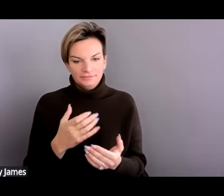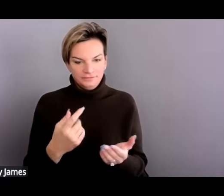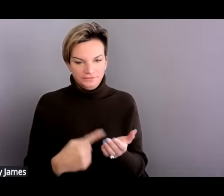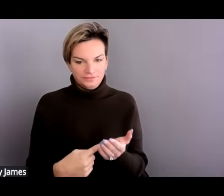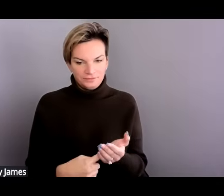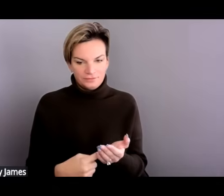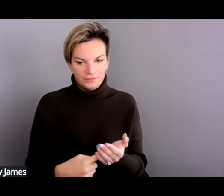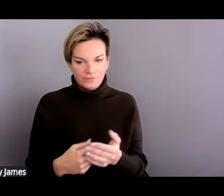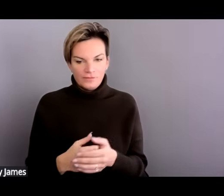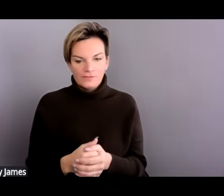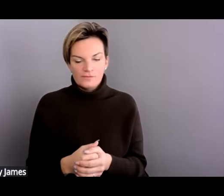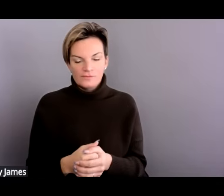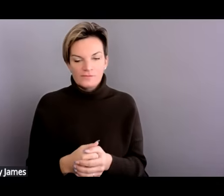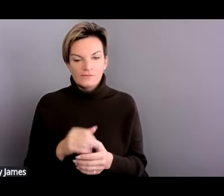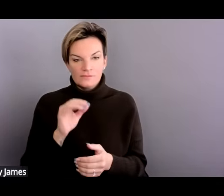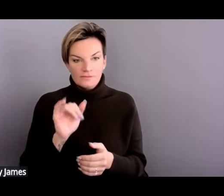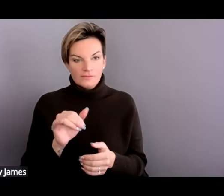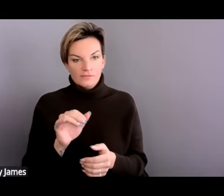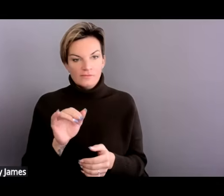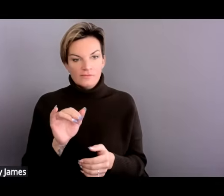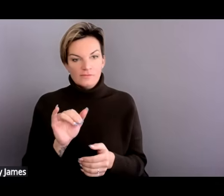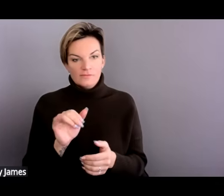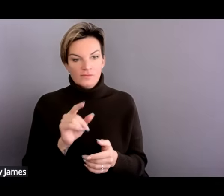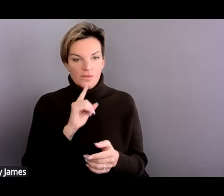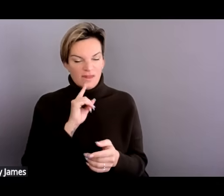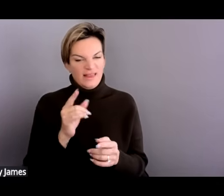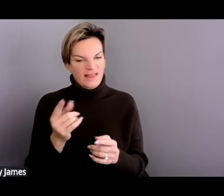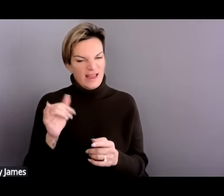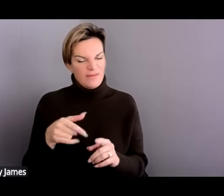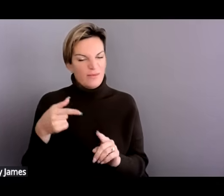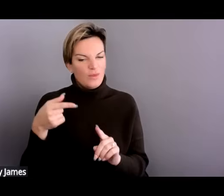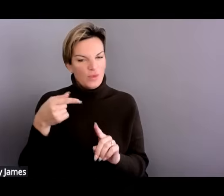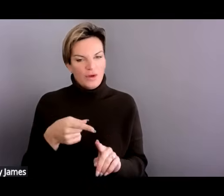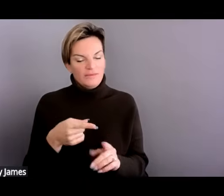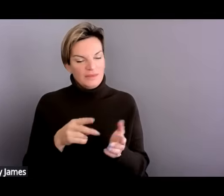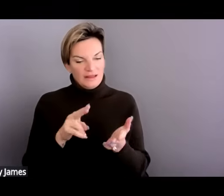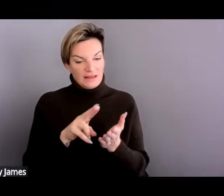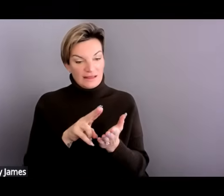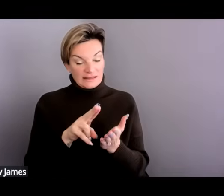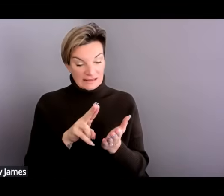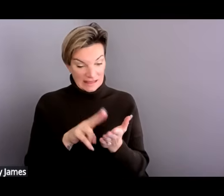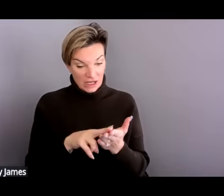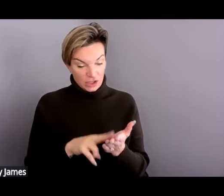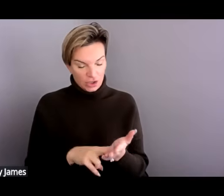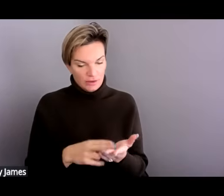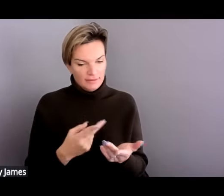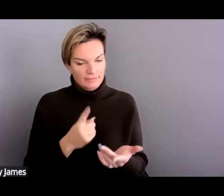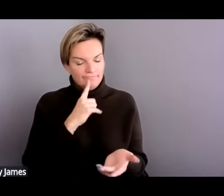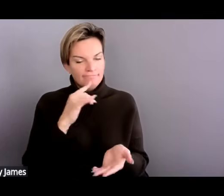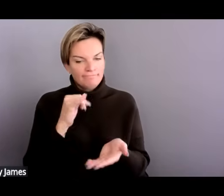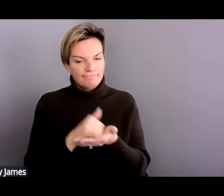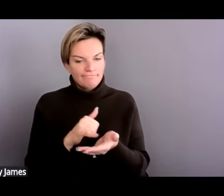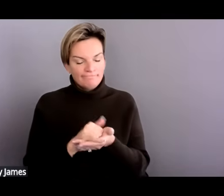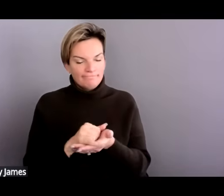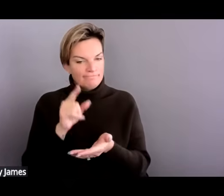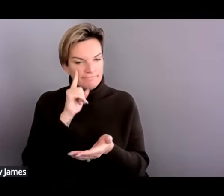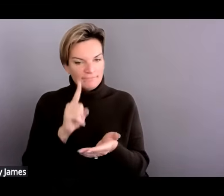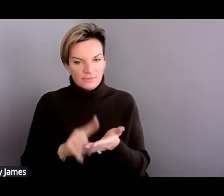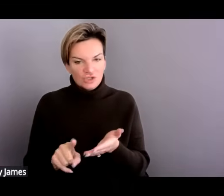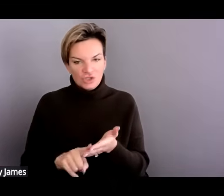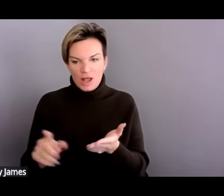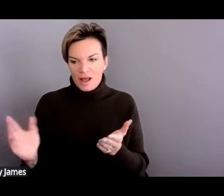that seems to be where most of this comes back to, is signatures that can't be checked. And